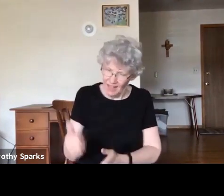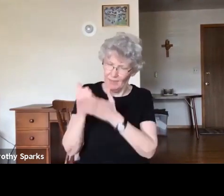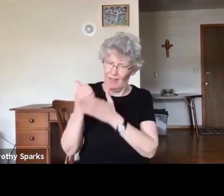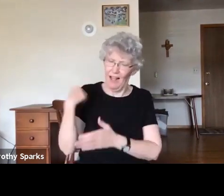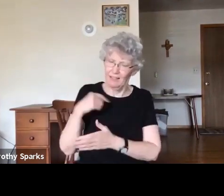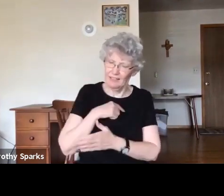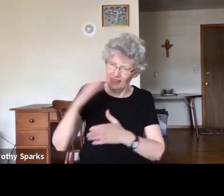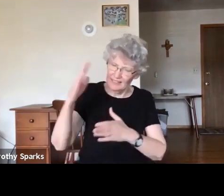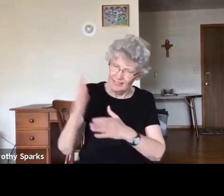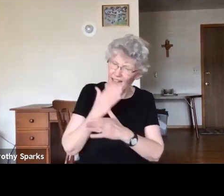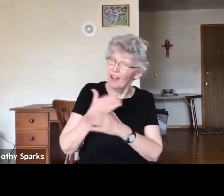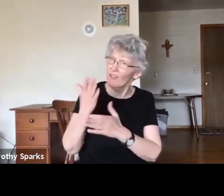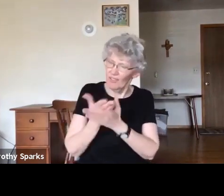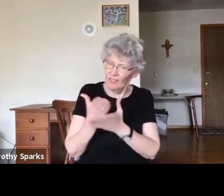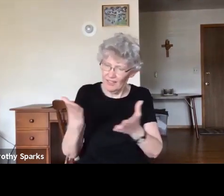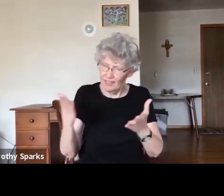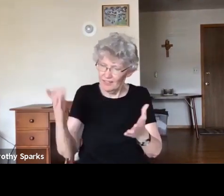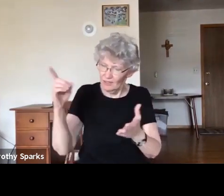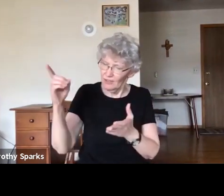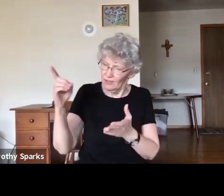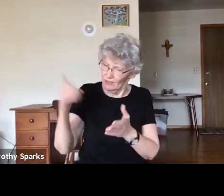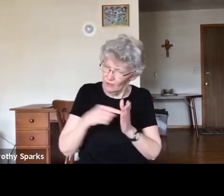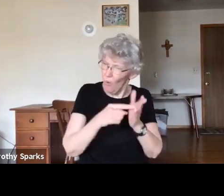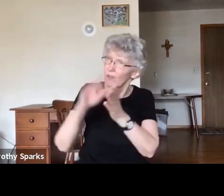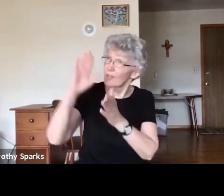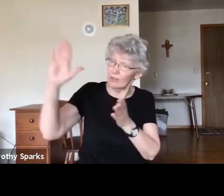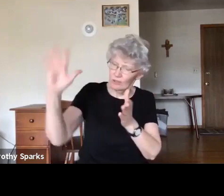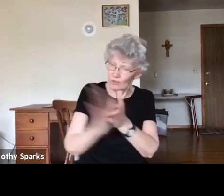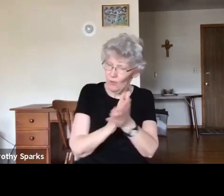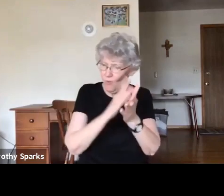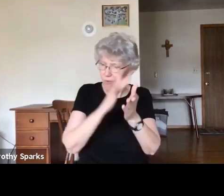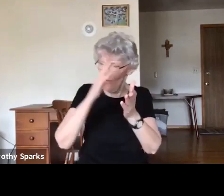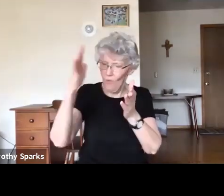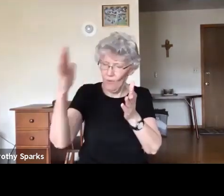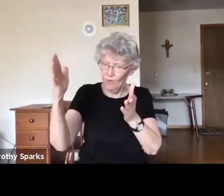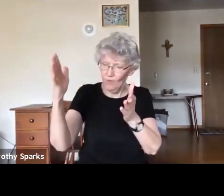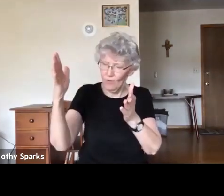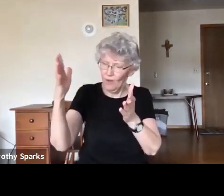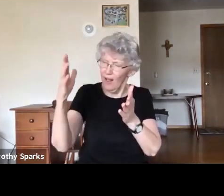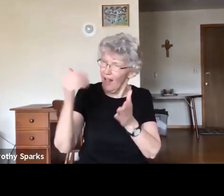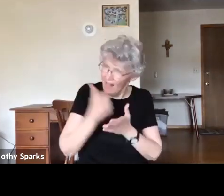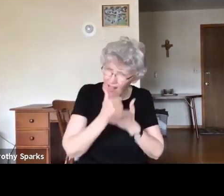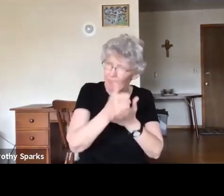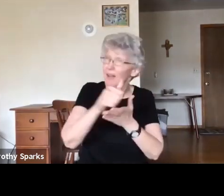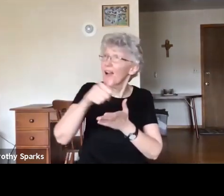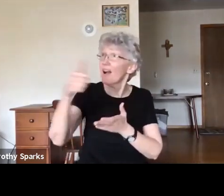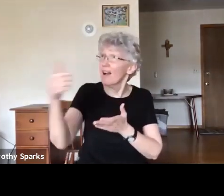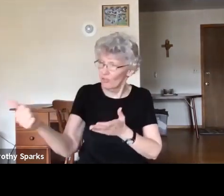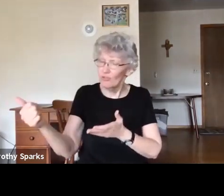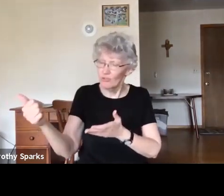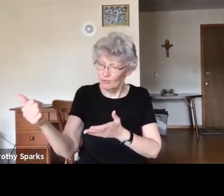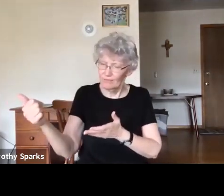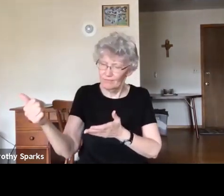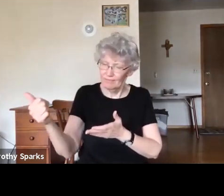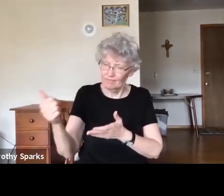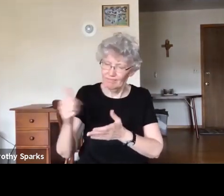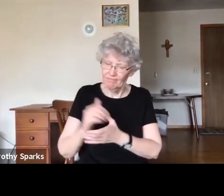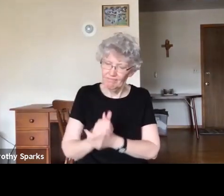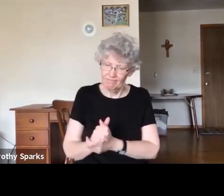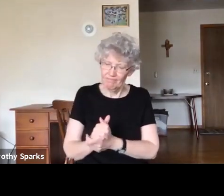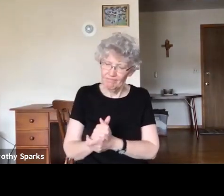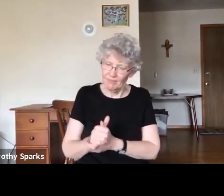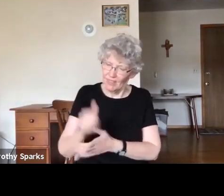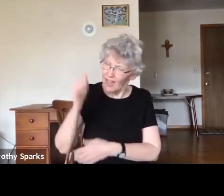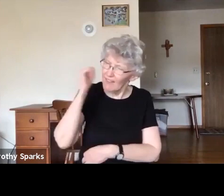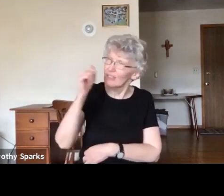you. Help us share our resources to glorify you and to help others.